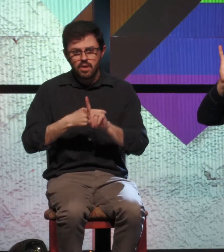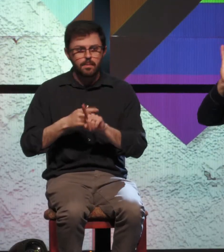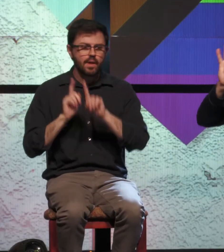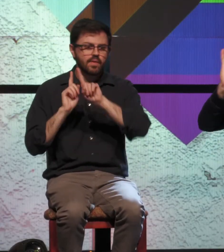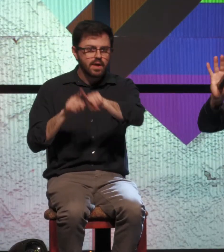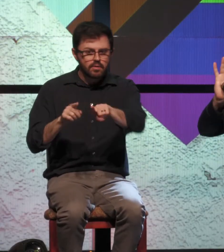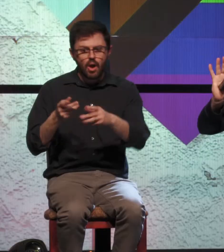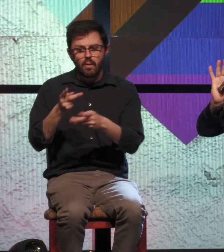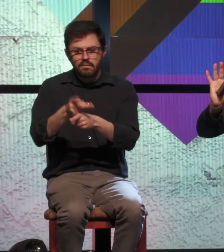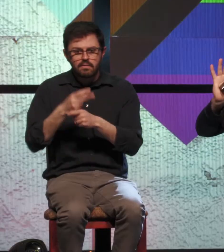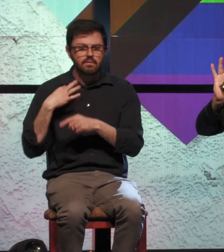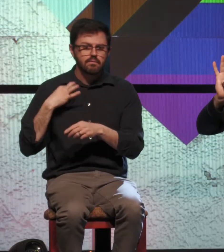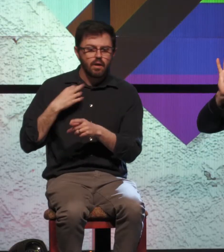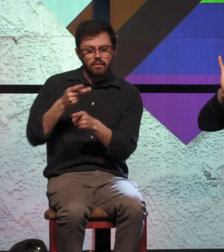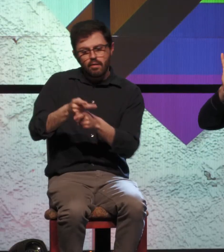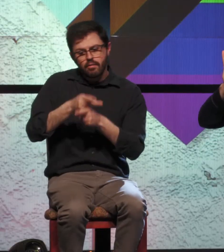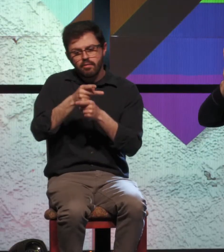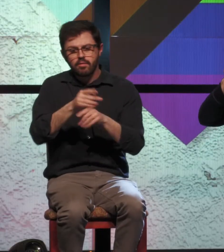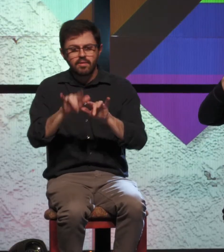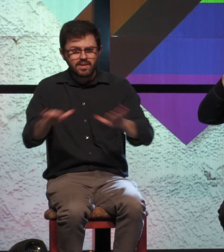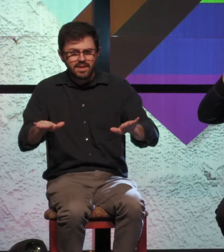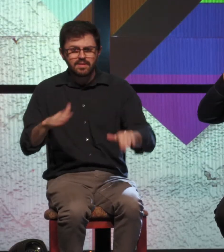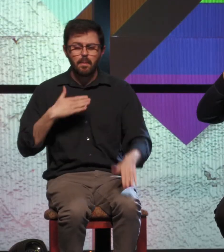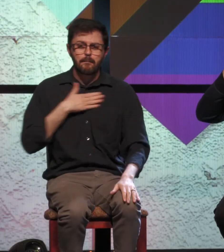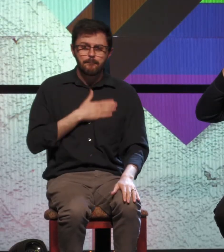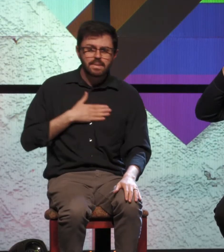Please tell me that counts.